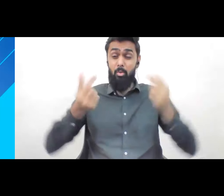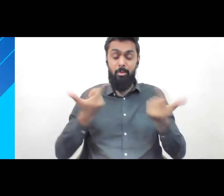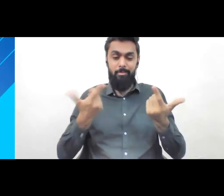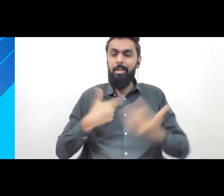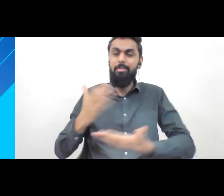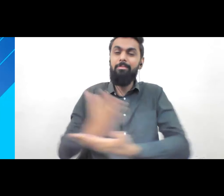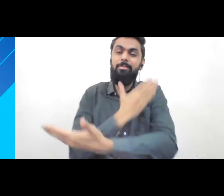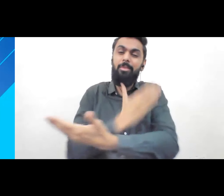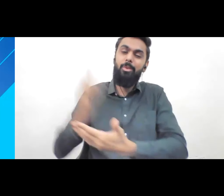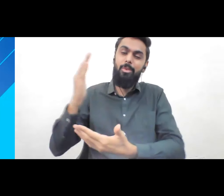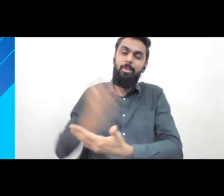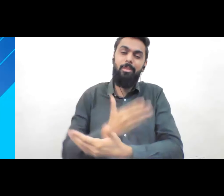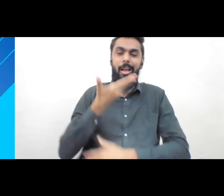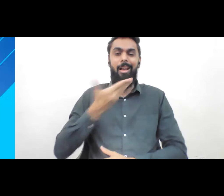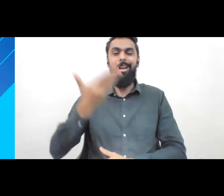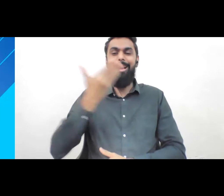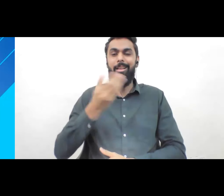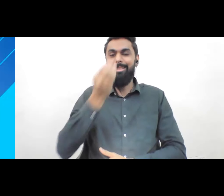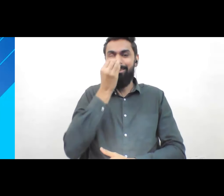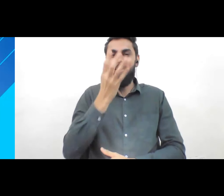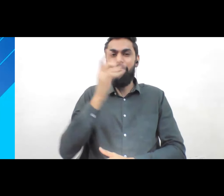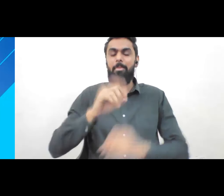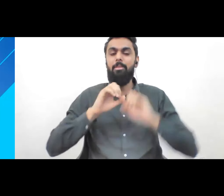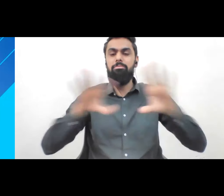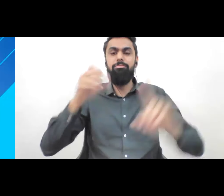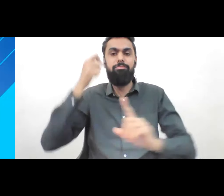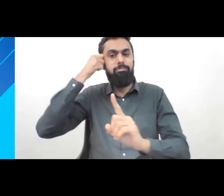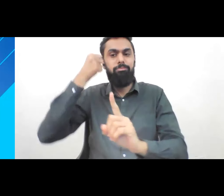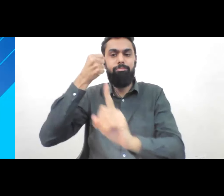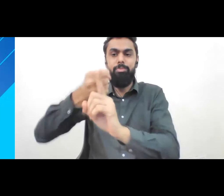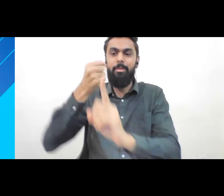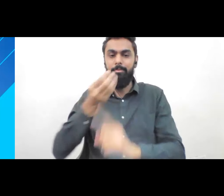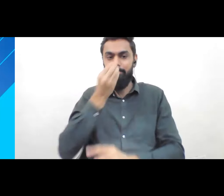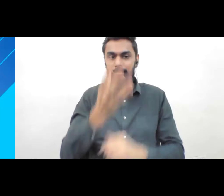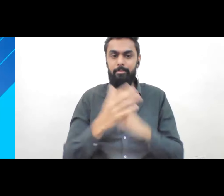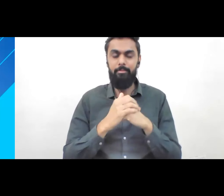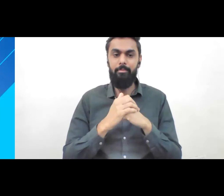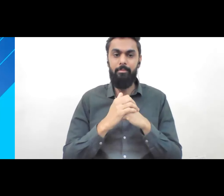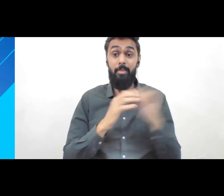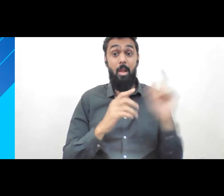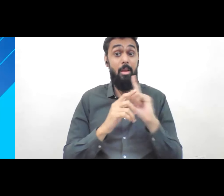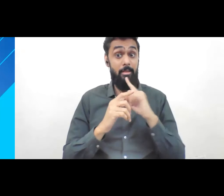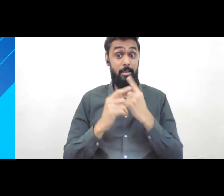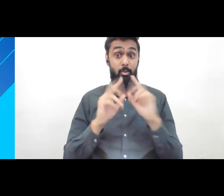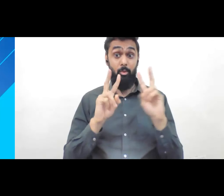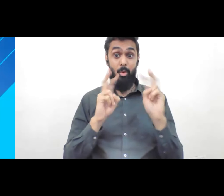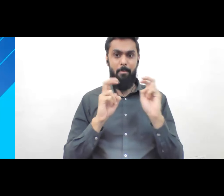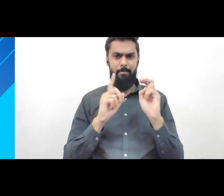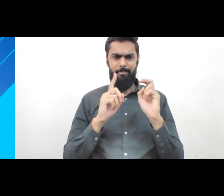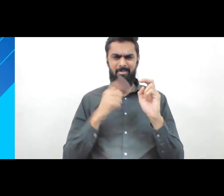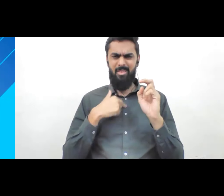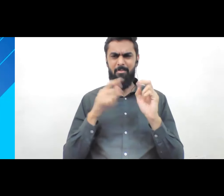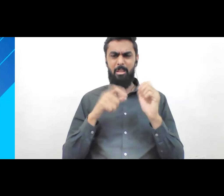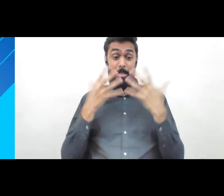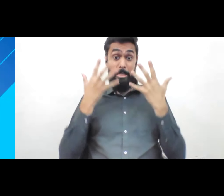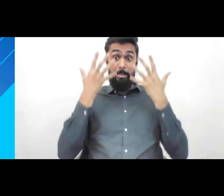songs are a useful way to bring the message across. It's a serious topic, but I don't want us